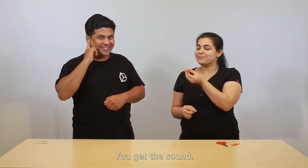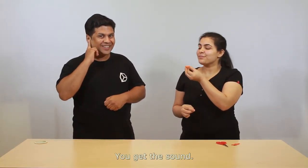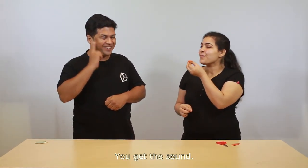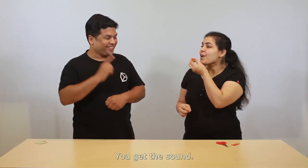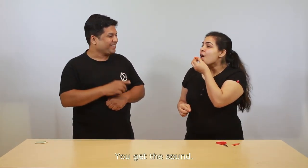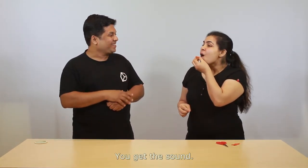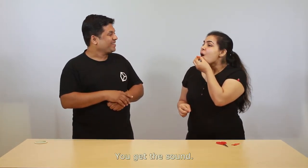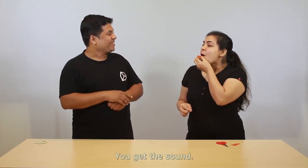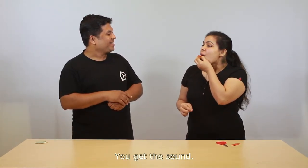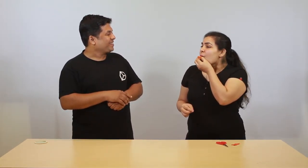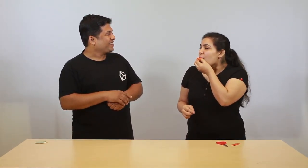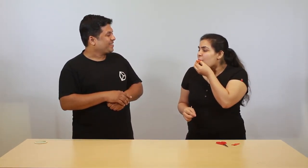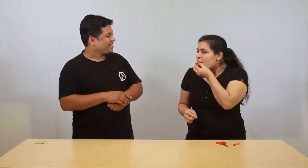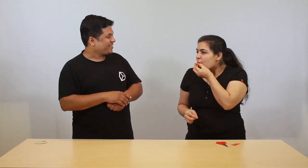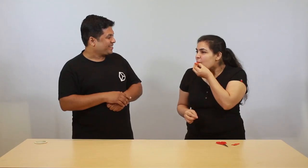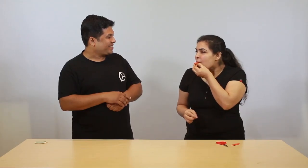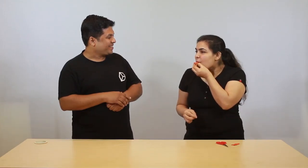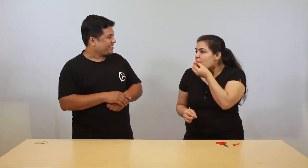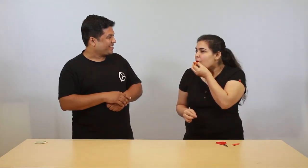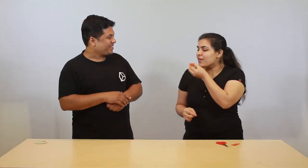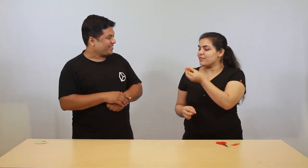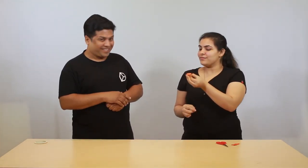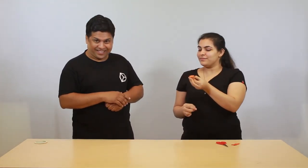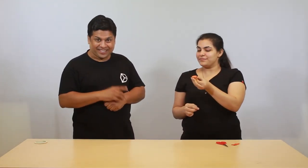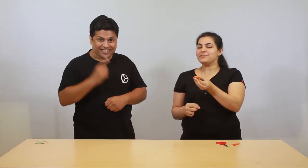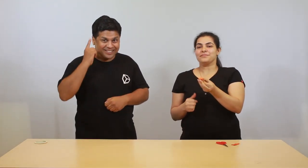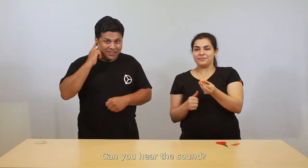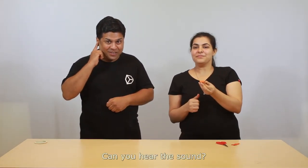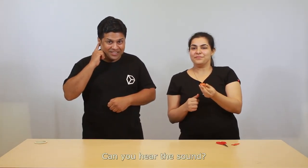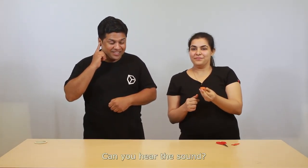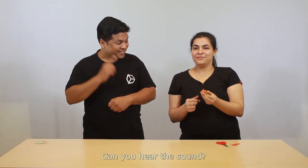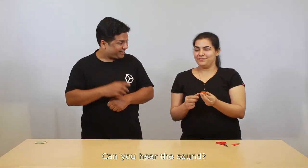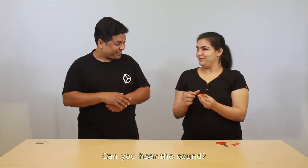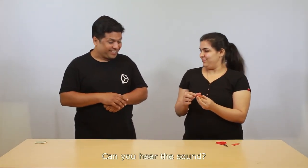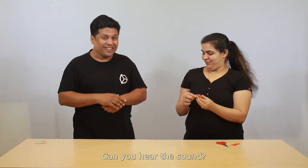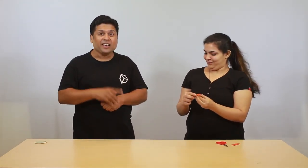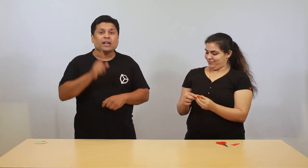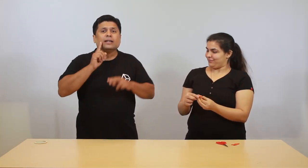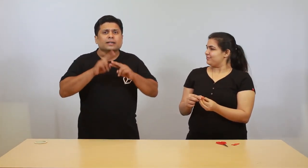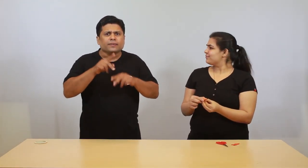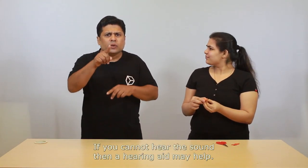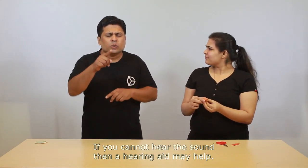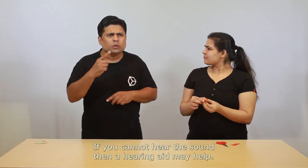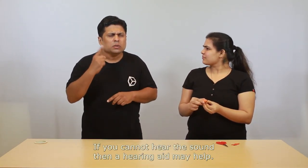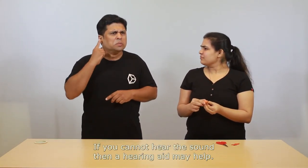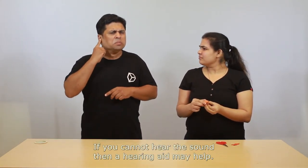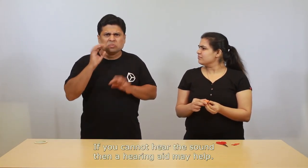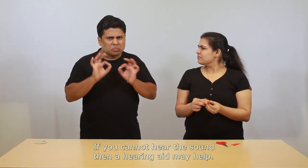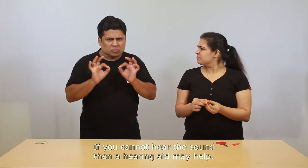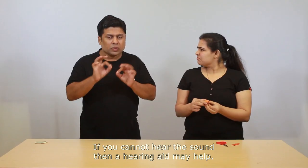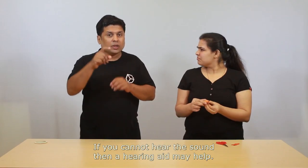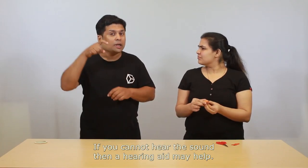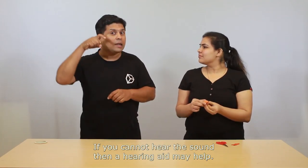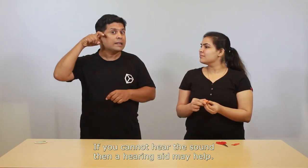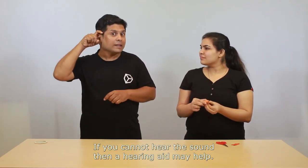You get the sound You get Can you hear the sound? If you cannot hear the sound Then a